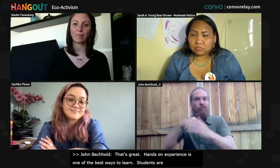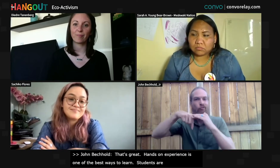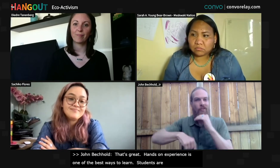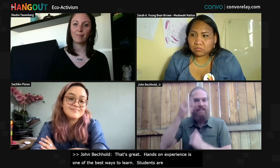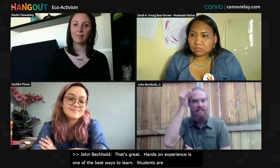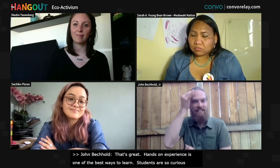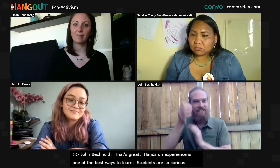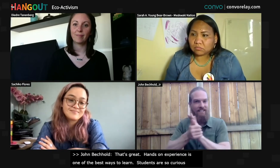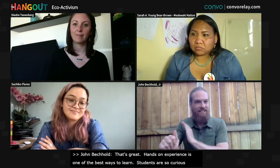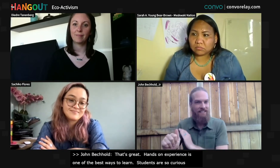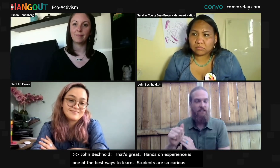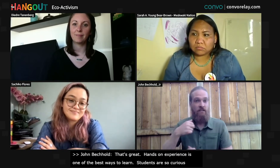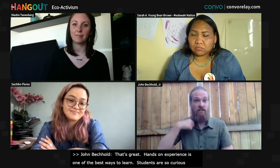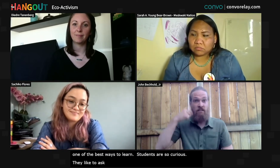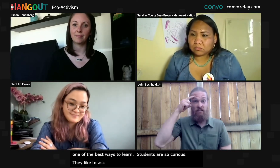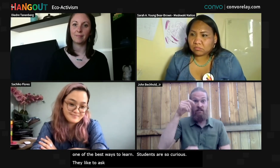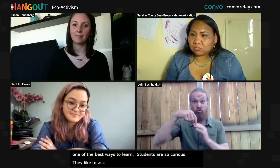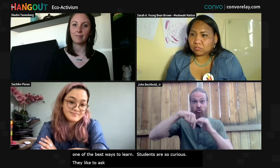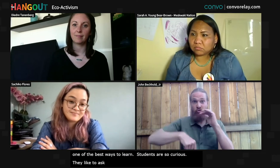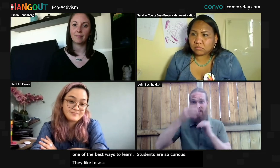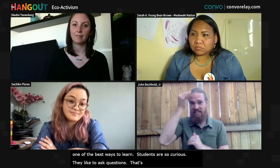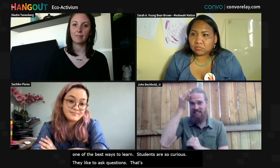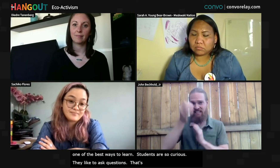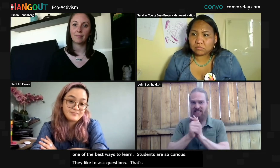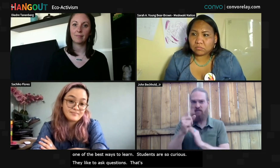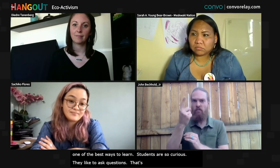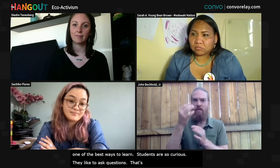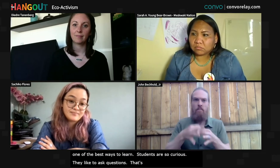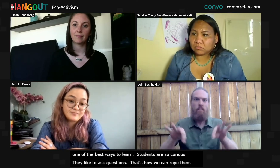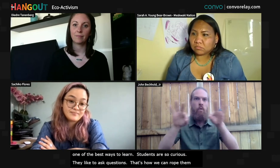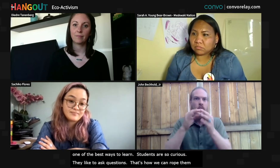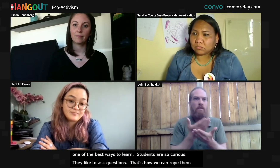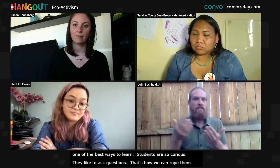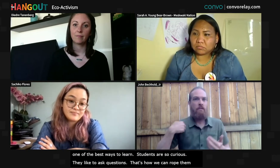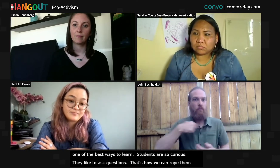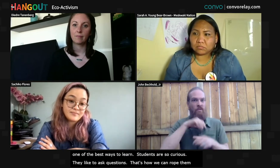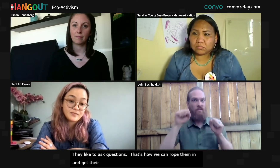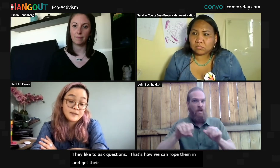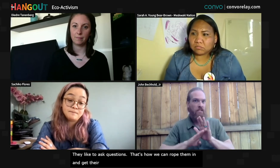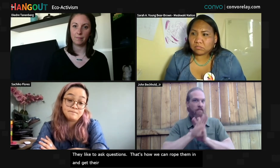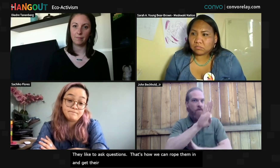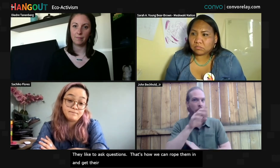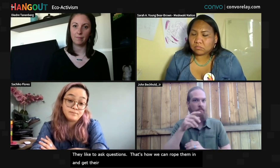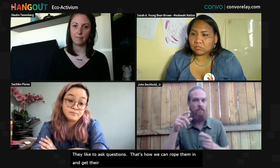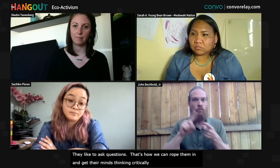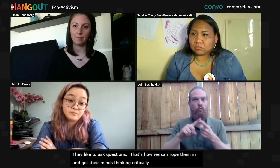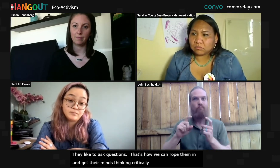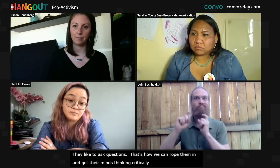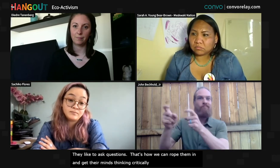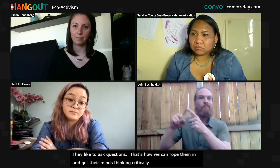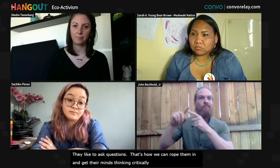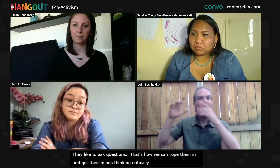really how we can kind of rope them in and get their minds thinking critically about these things. And one of the important things that we're